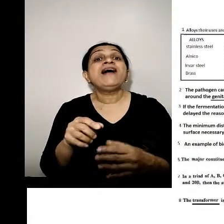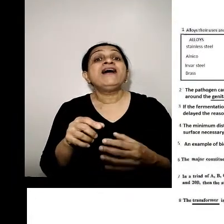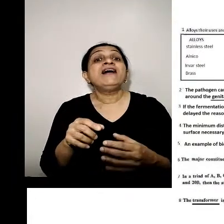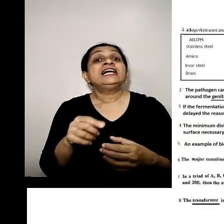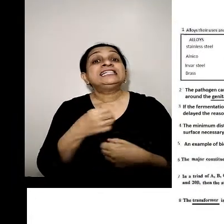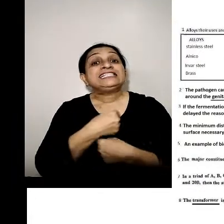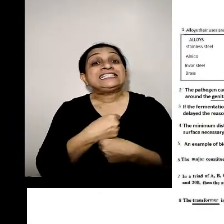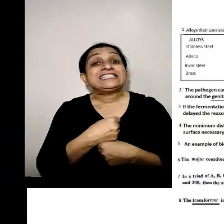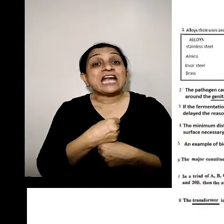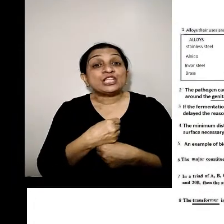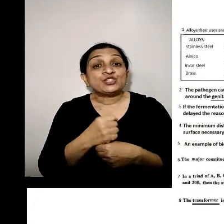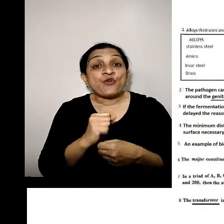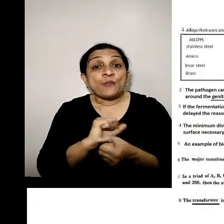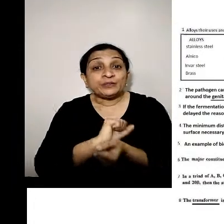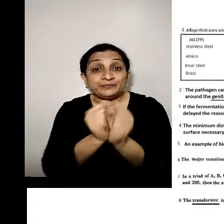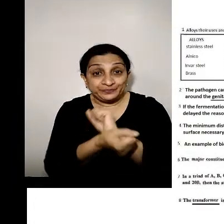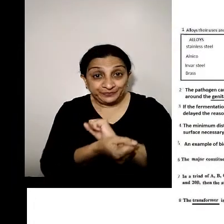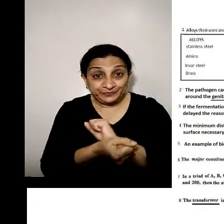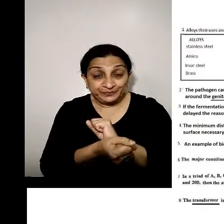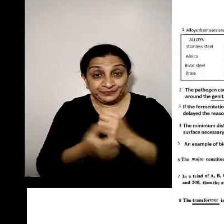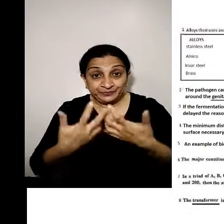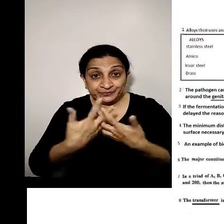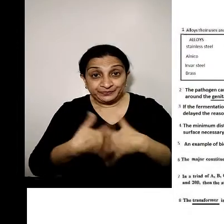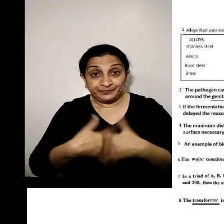a transformer.